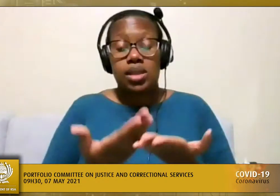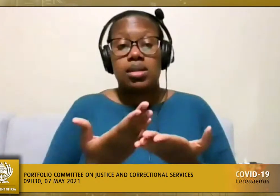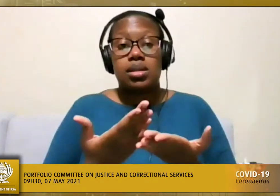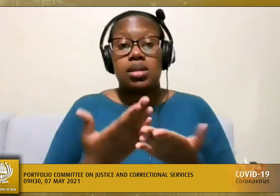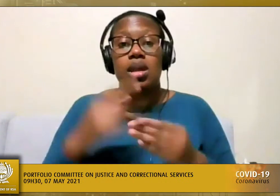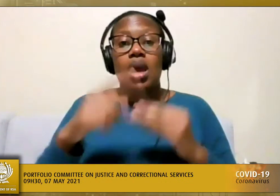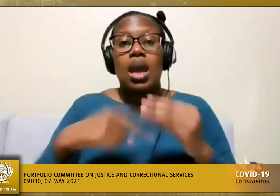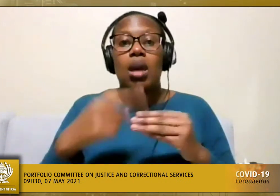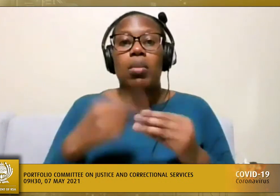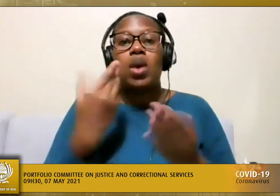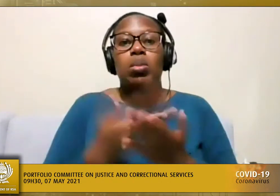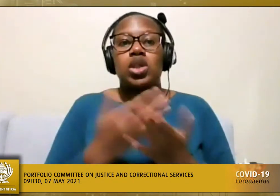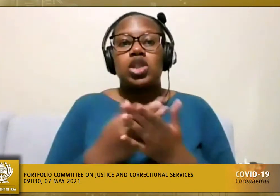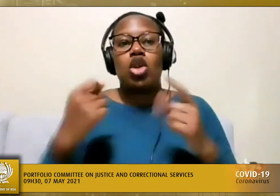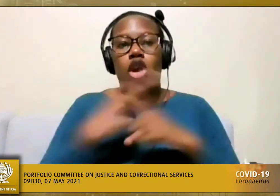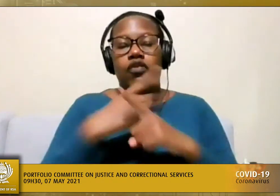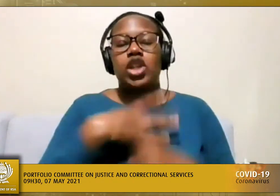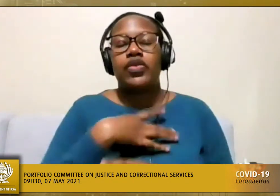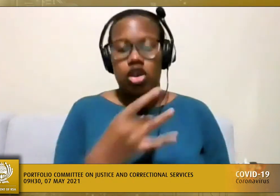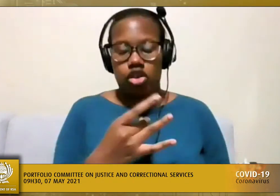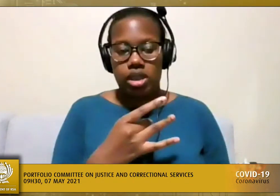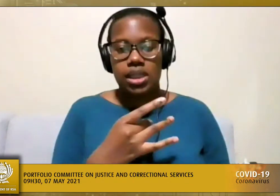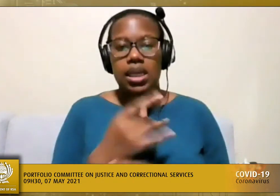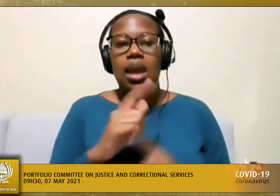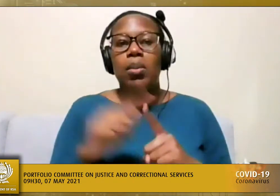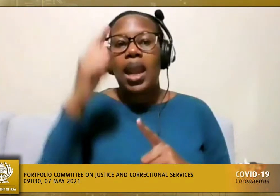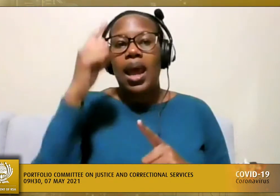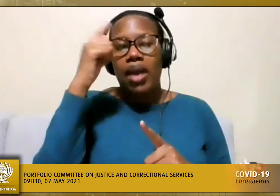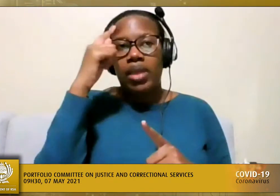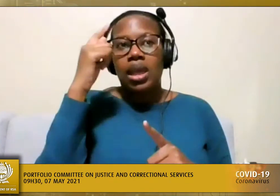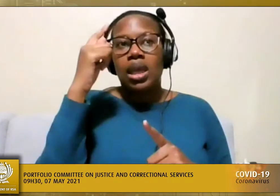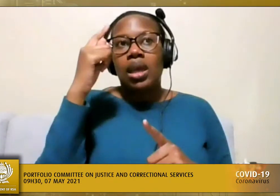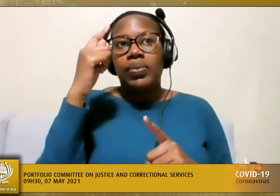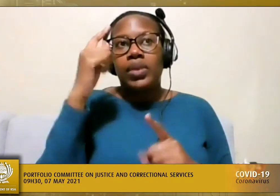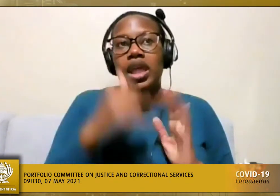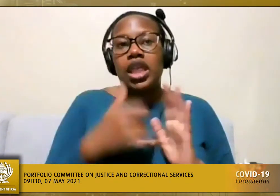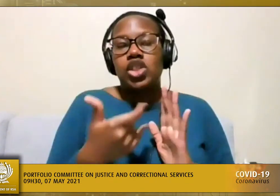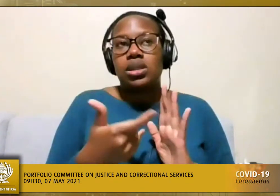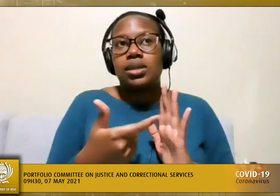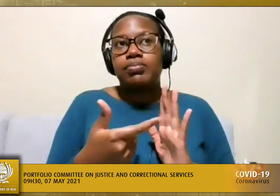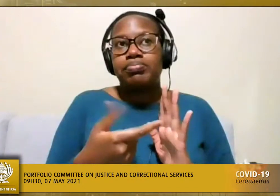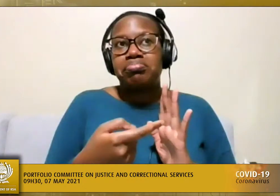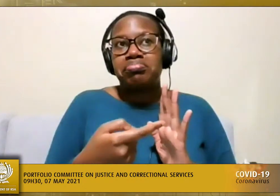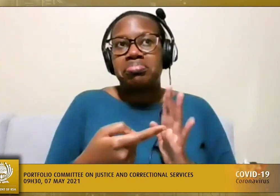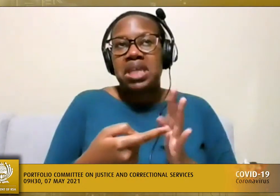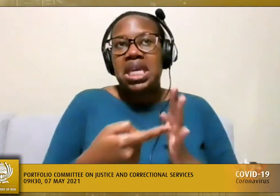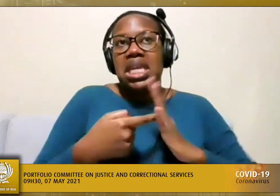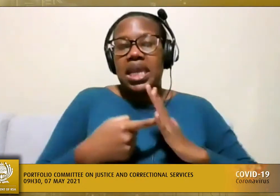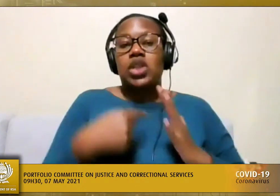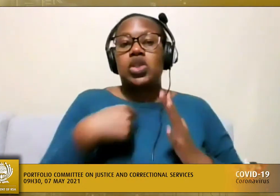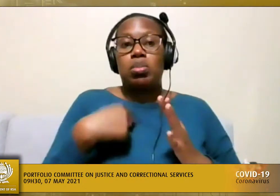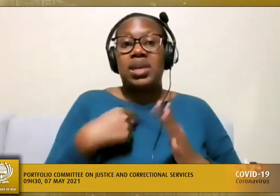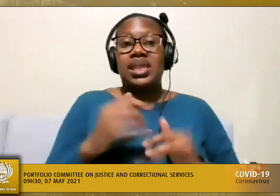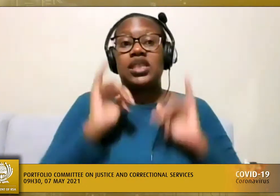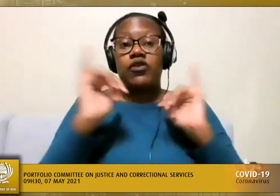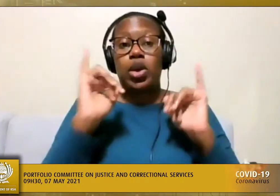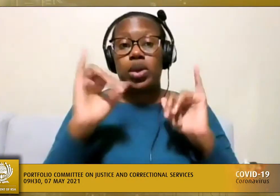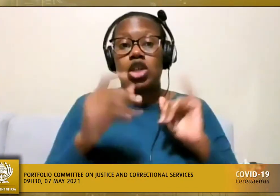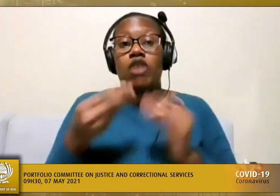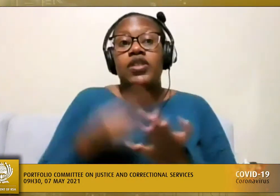possible conflicts of interest but I think it just indicates to me the the severity of the funding